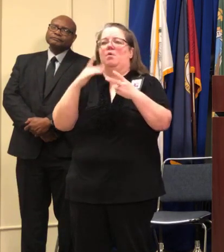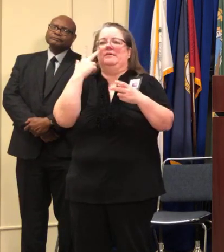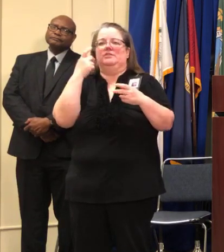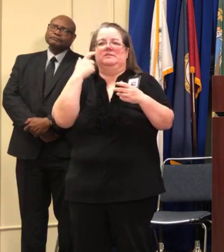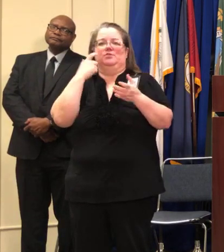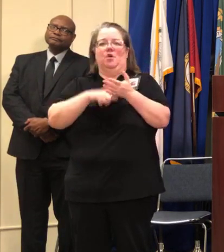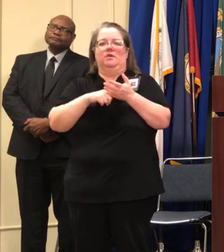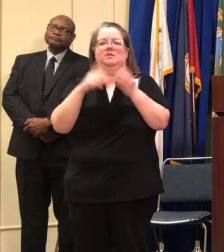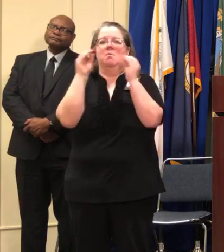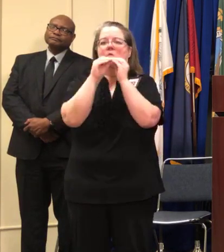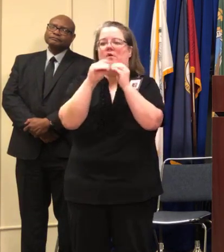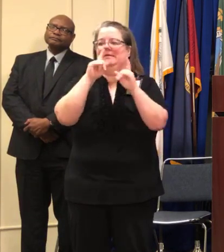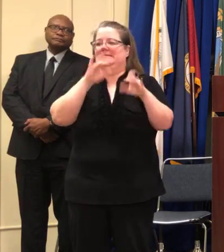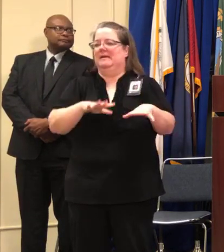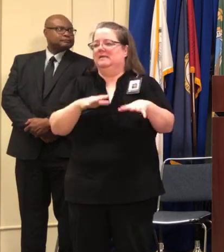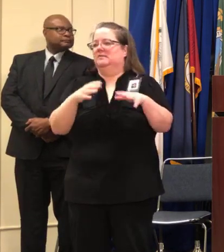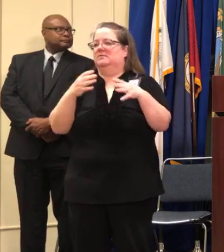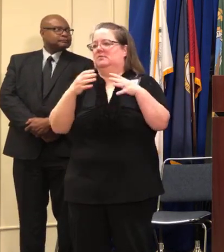test results coming in daily?